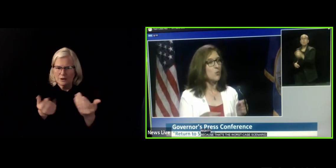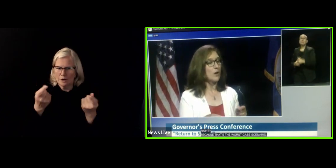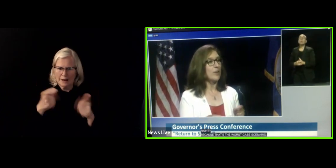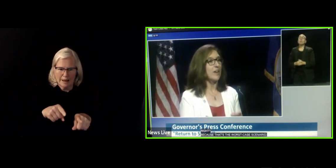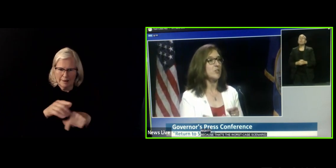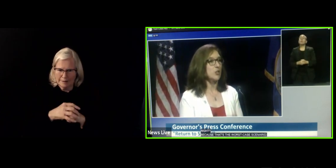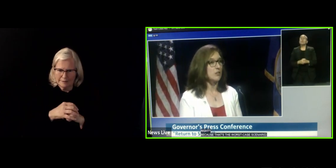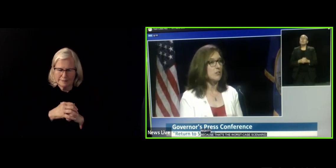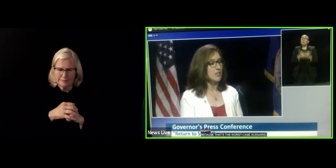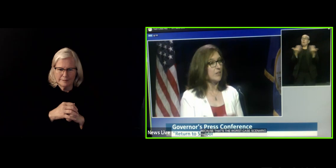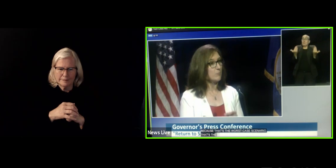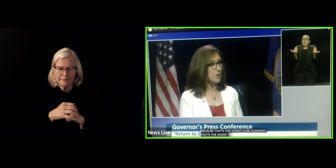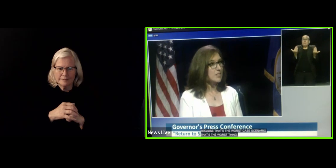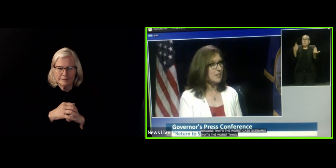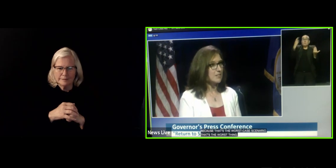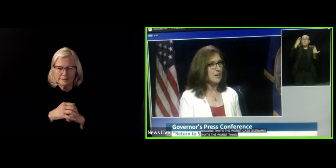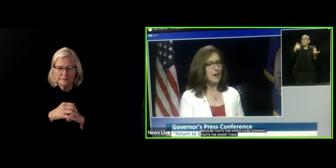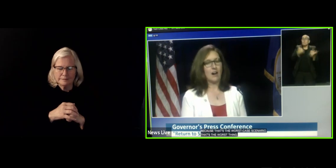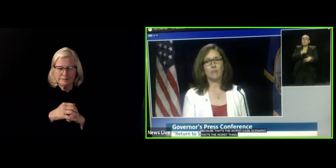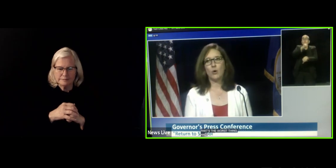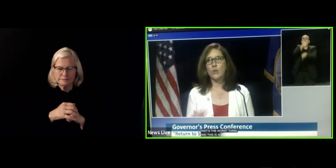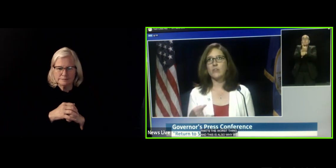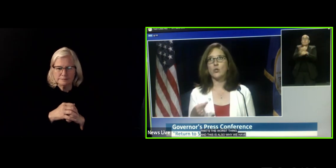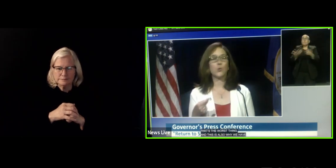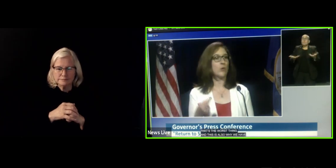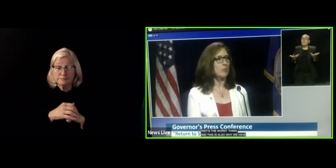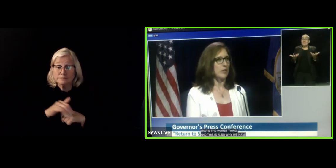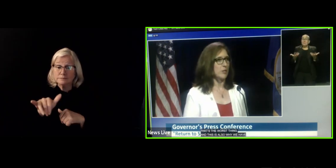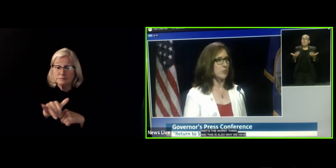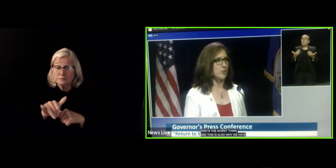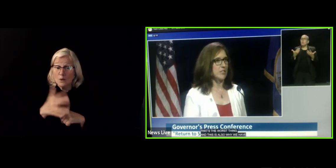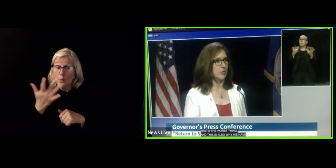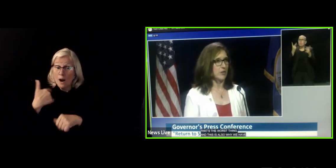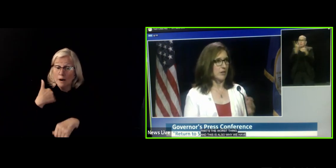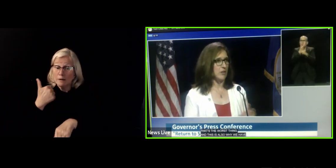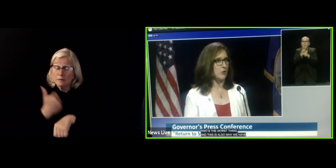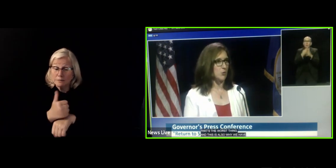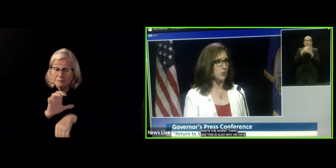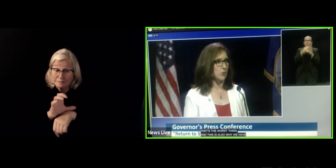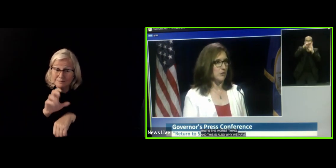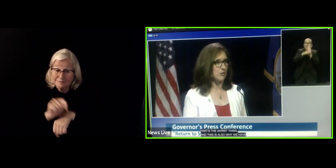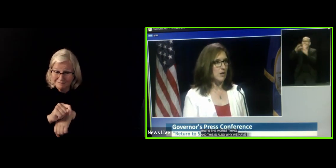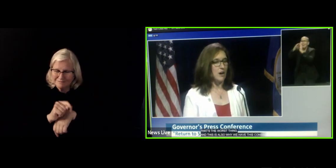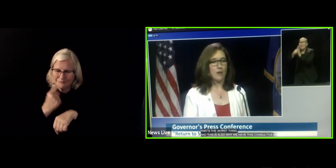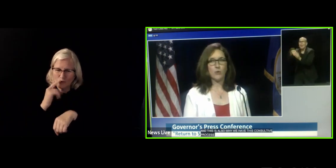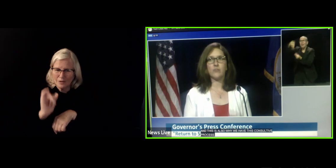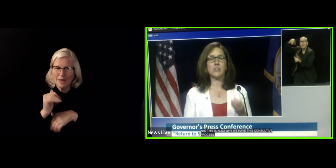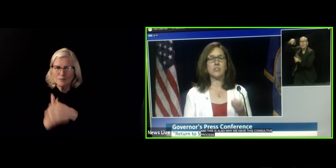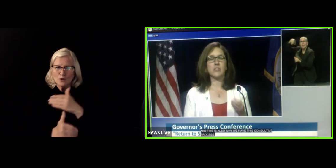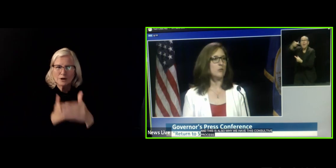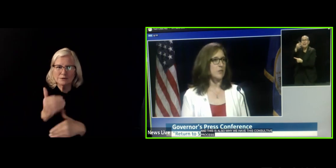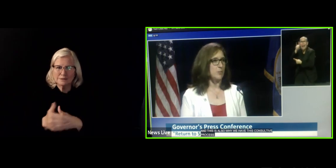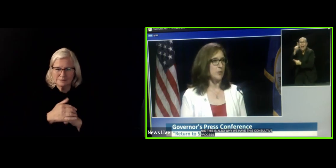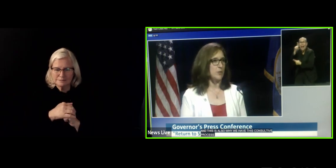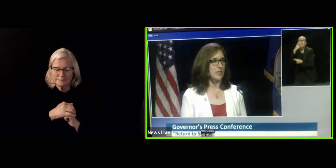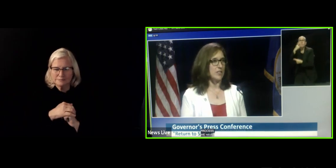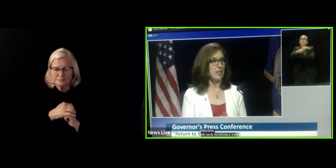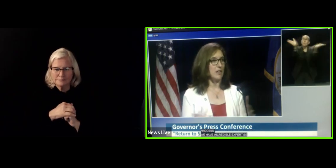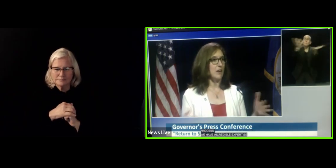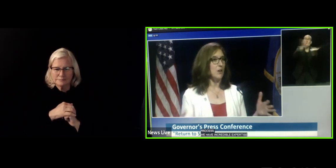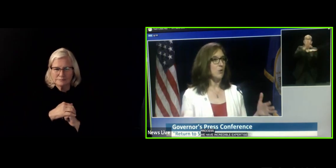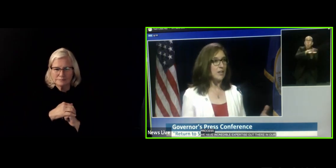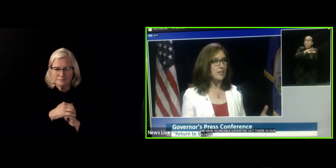also why we have this consultative process. We have incredible expertise out there in our school leaders who have years of experience